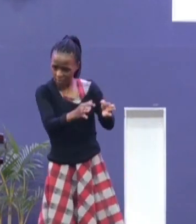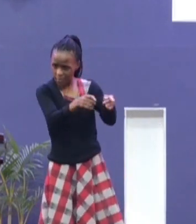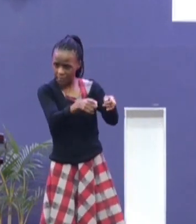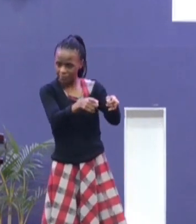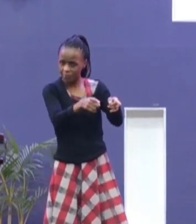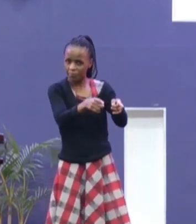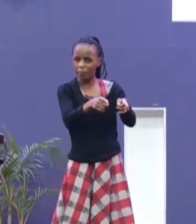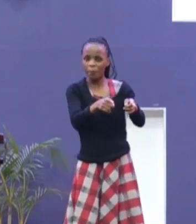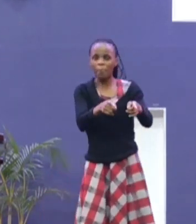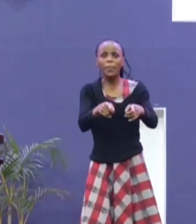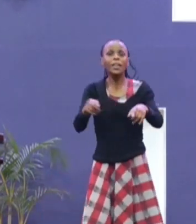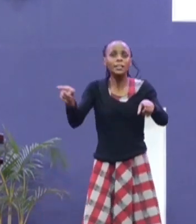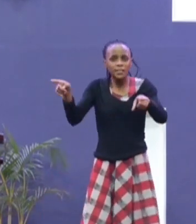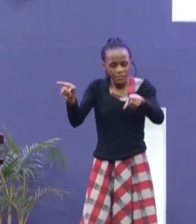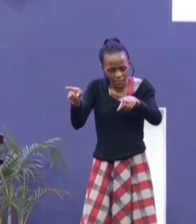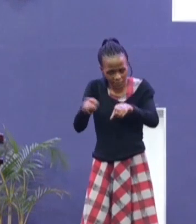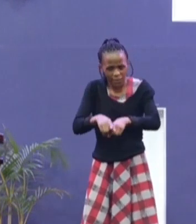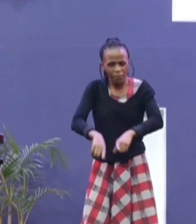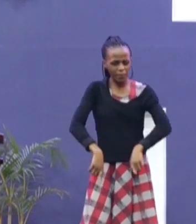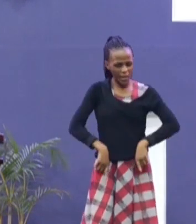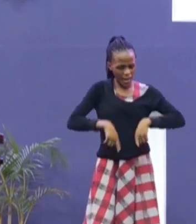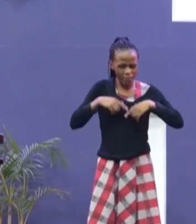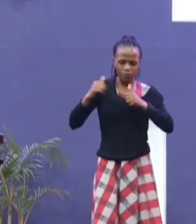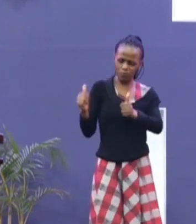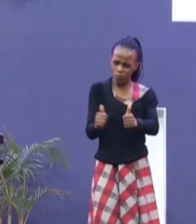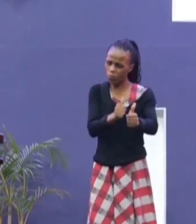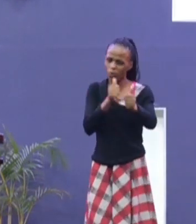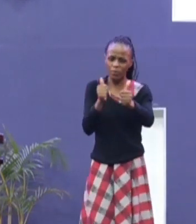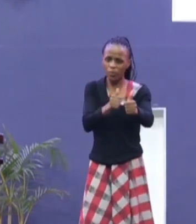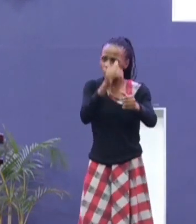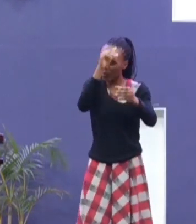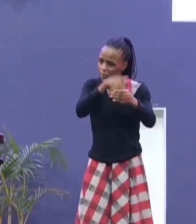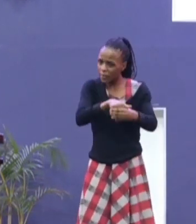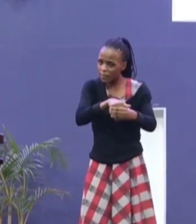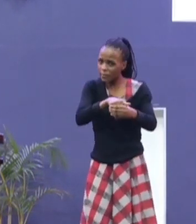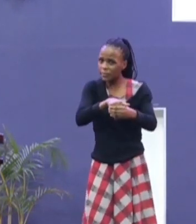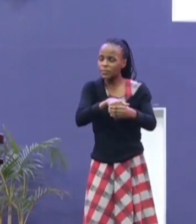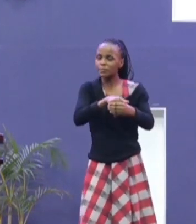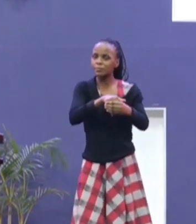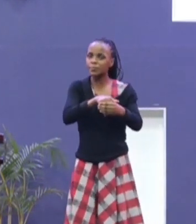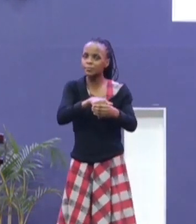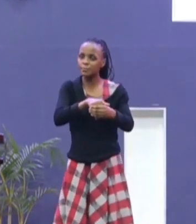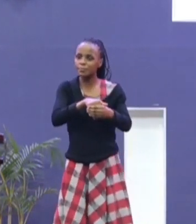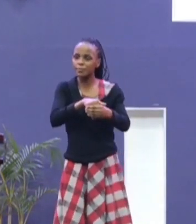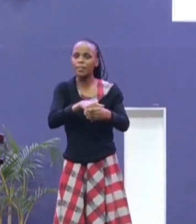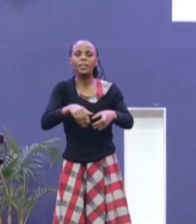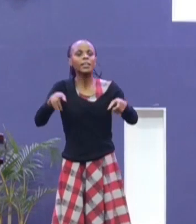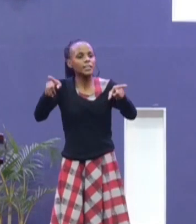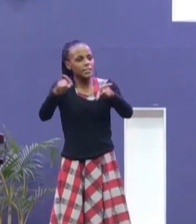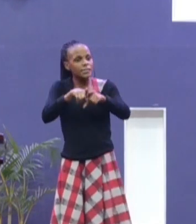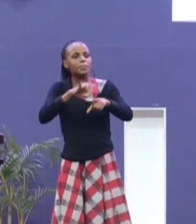them. Nga obulamu obututa bwe tutambuliramu. That is the life in which we move. Obulamu obwo bwe